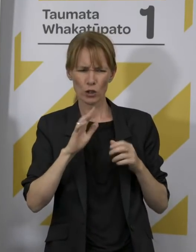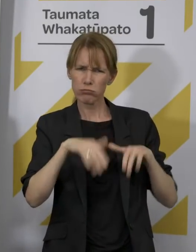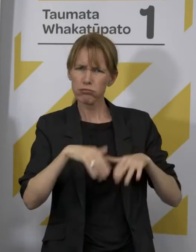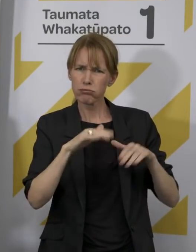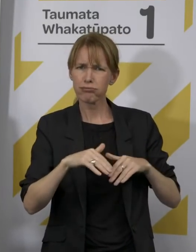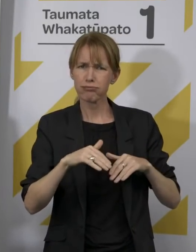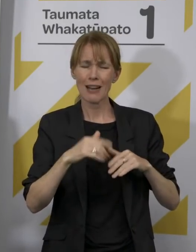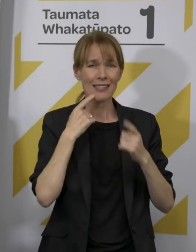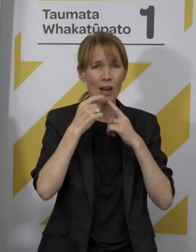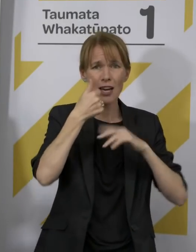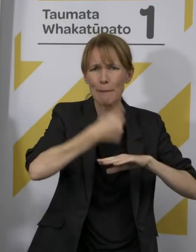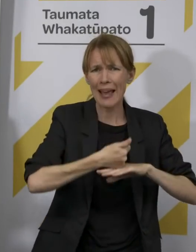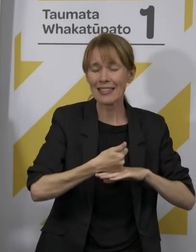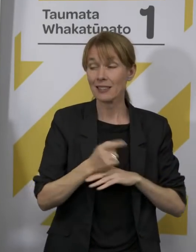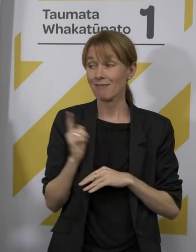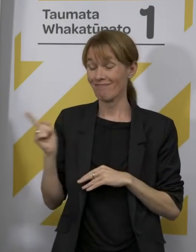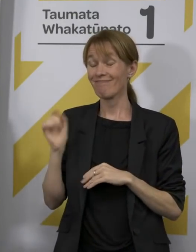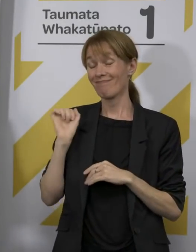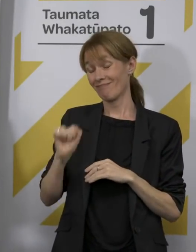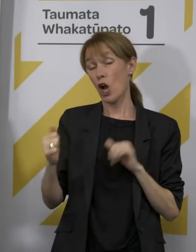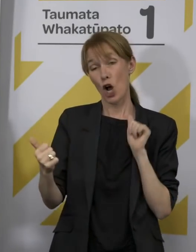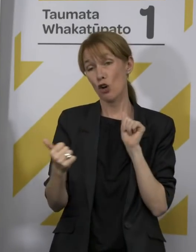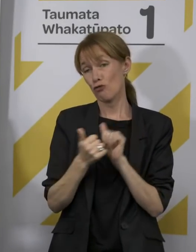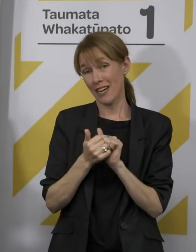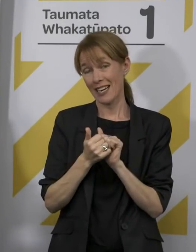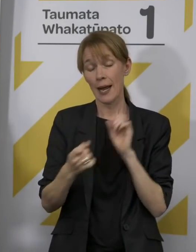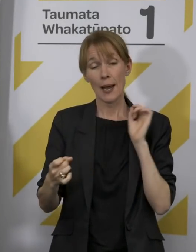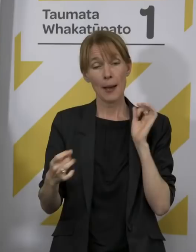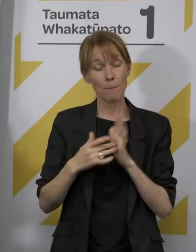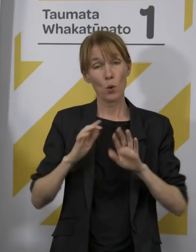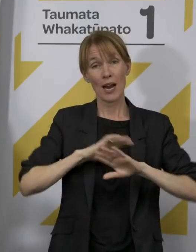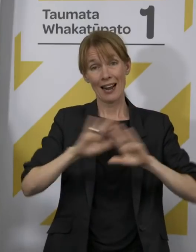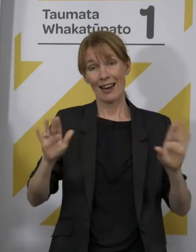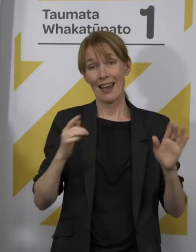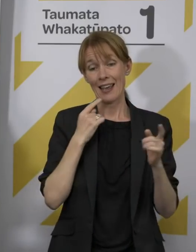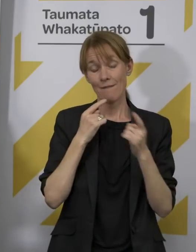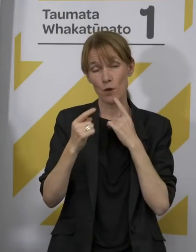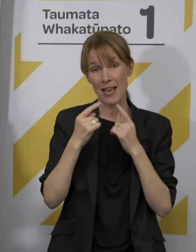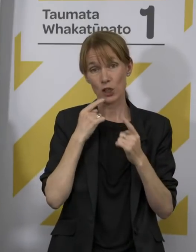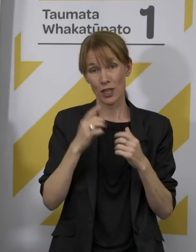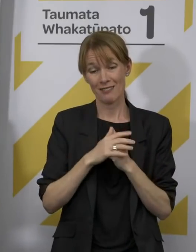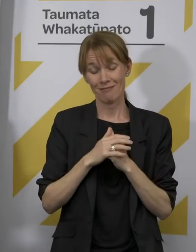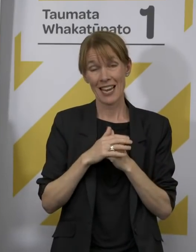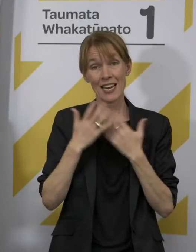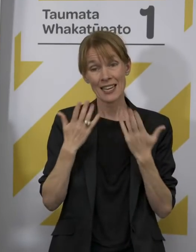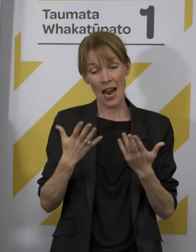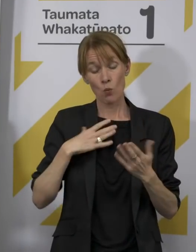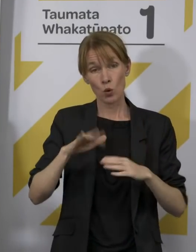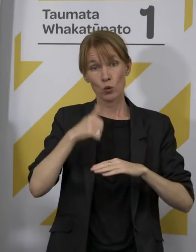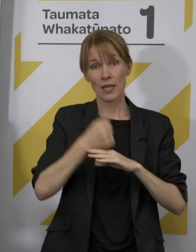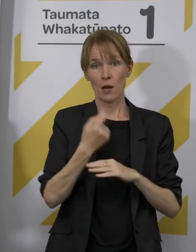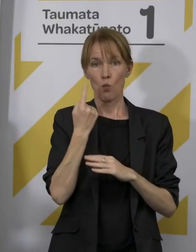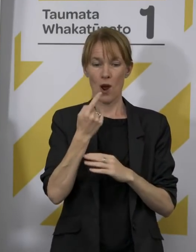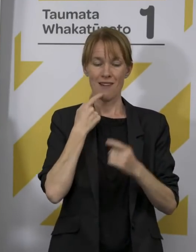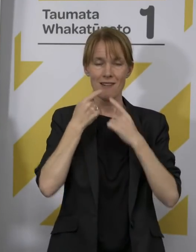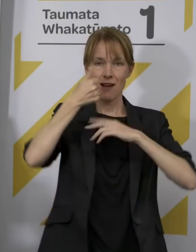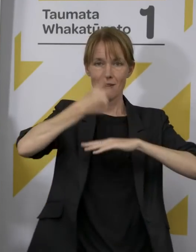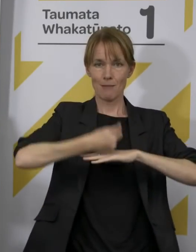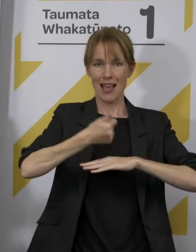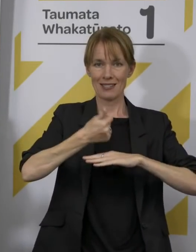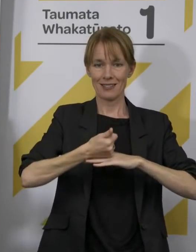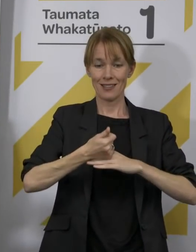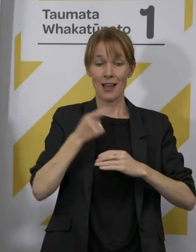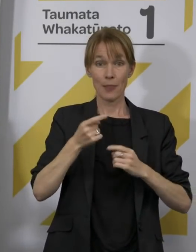moment on, including with the all-of-government team. So we've got a single database that covers end-to-end, including the health aspects of